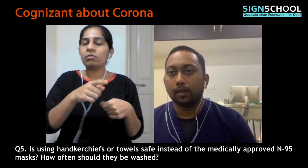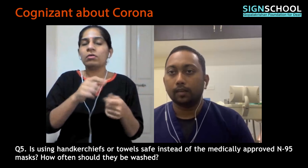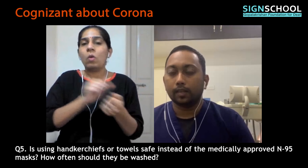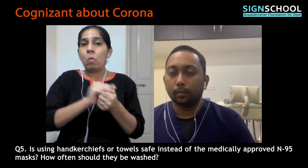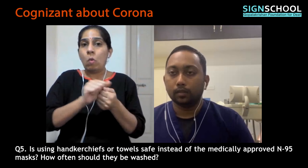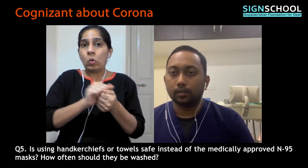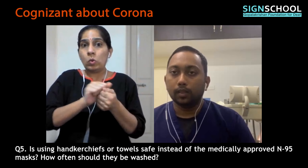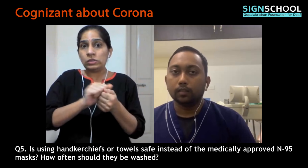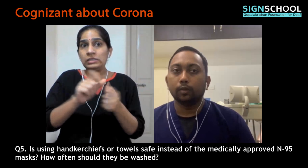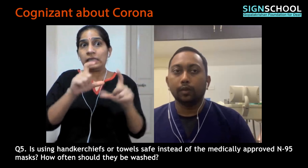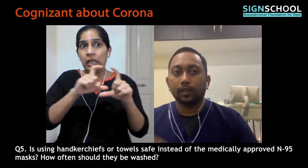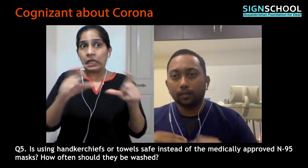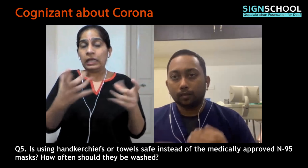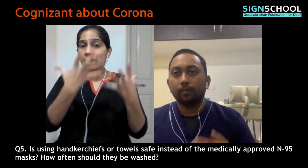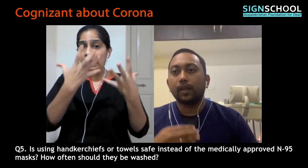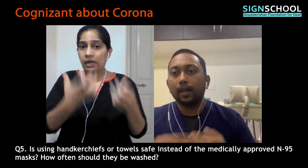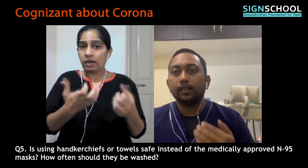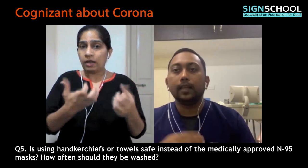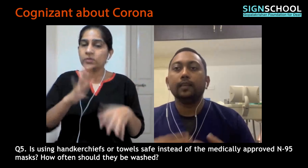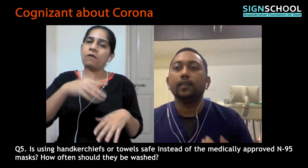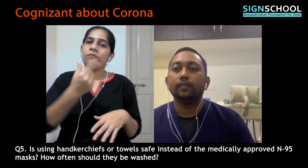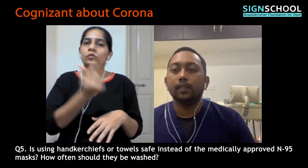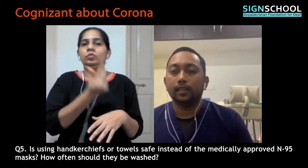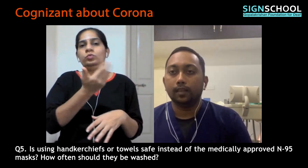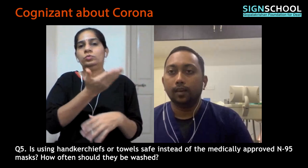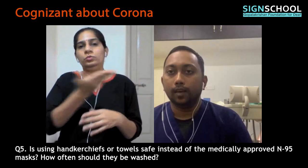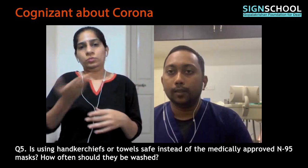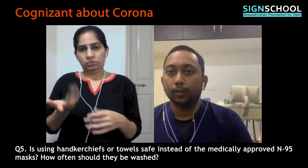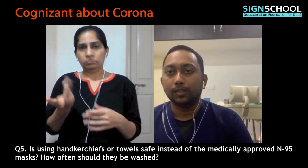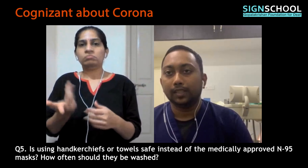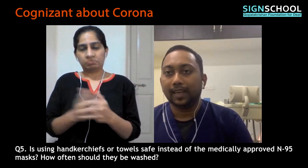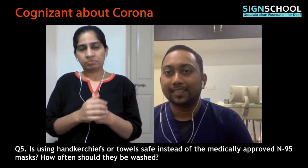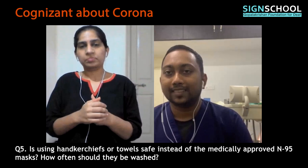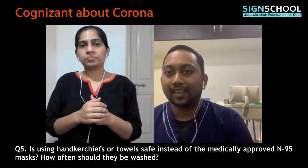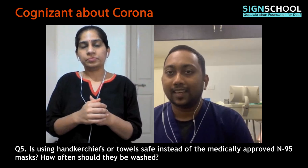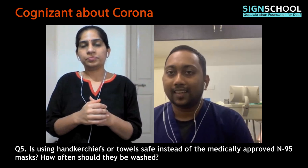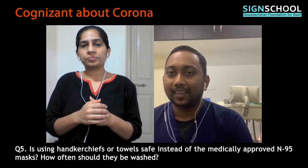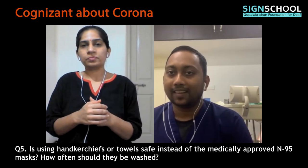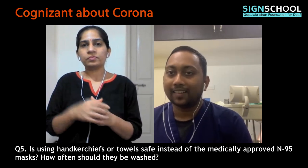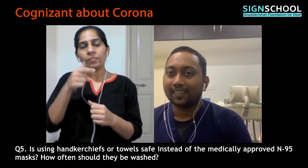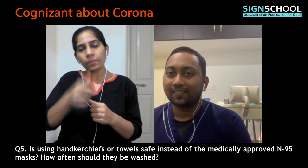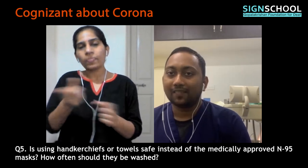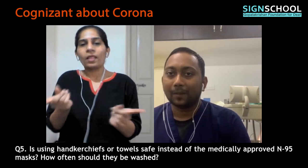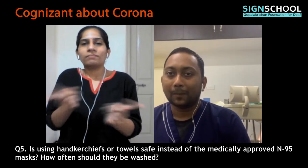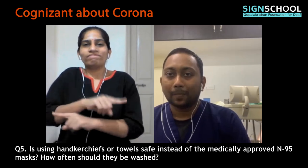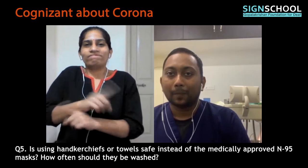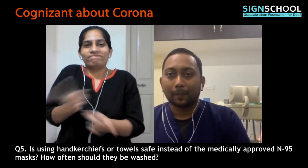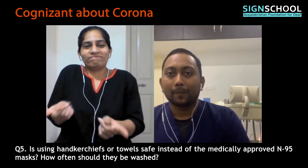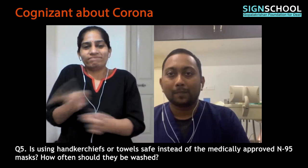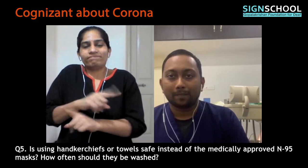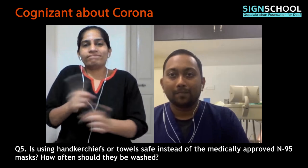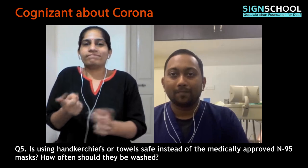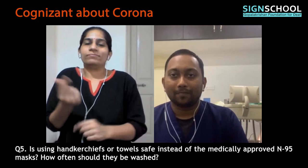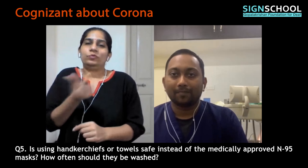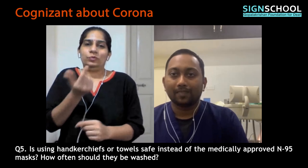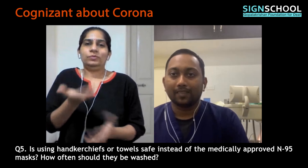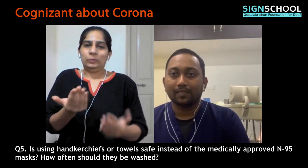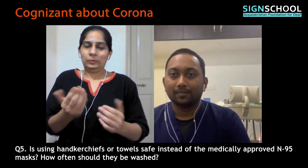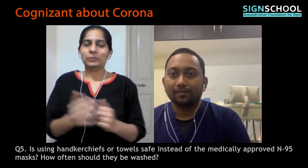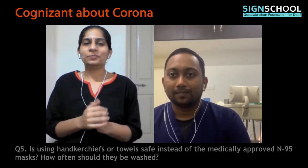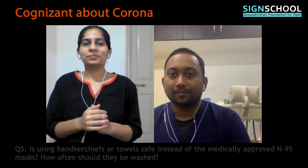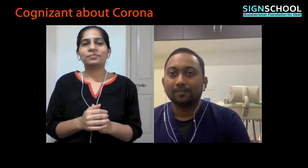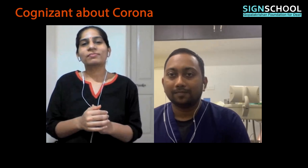or towels, so you can alternatively use it the next day. Yeah.